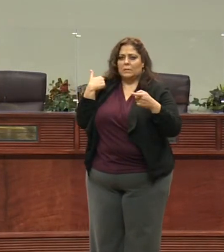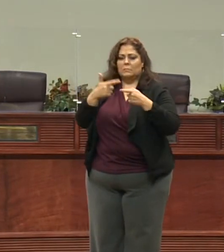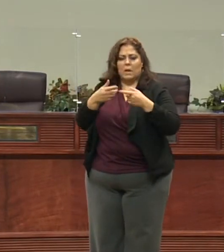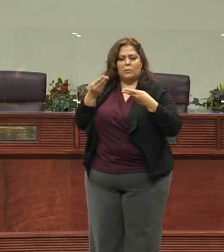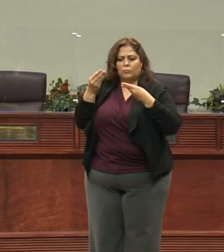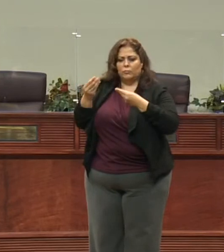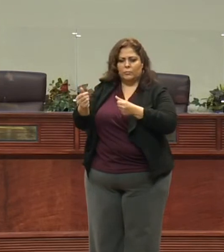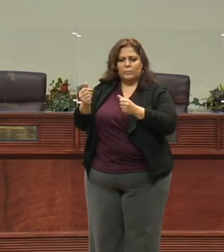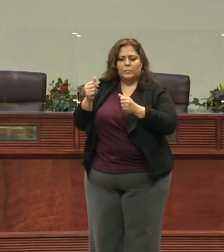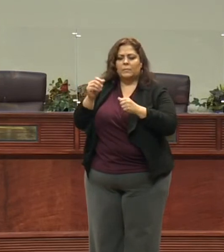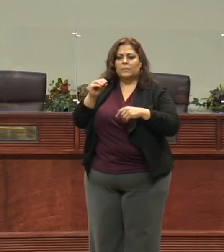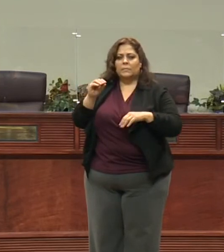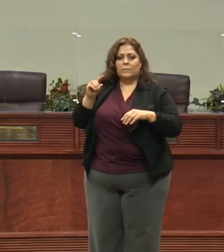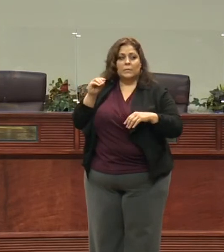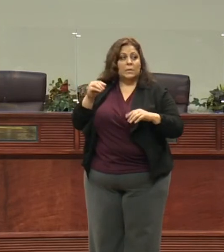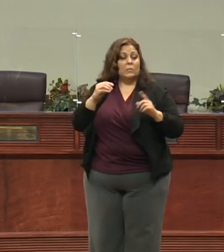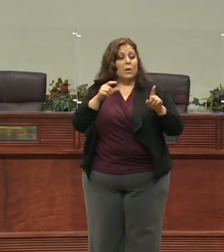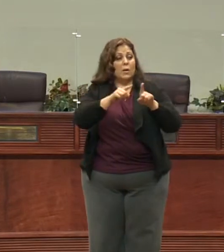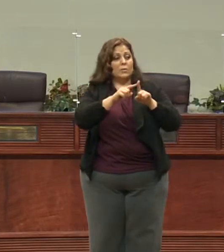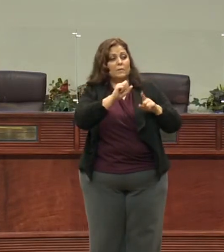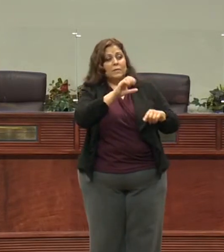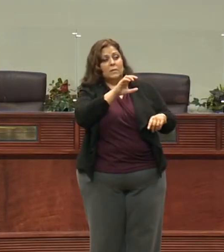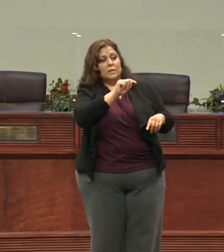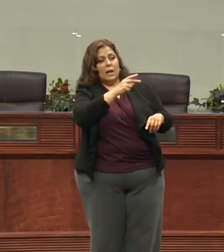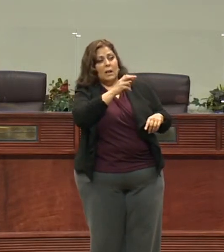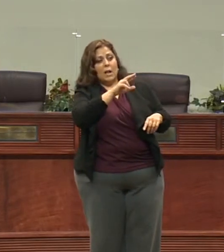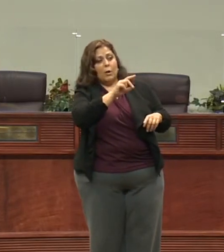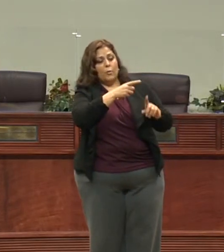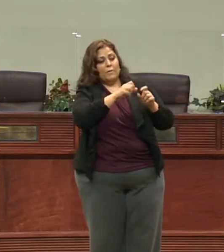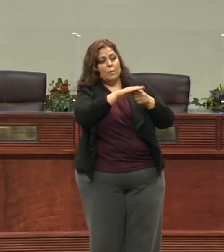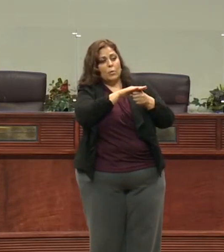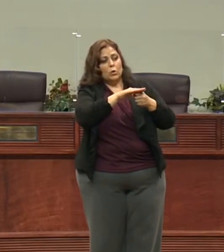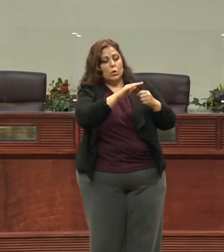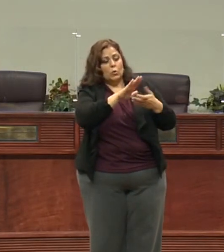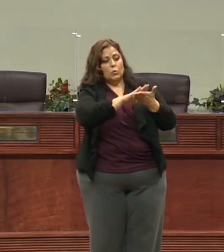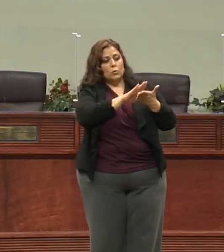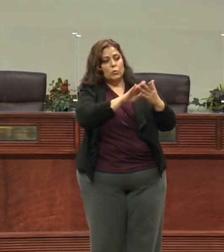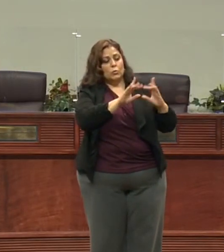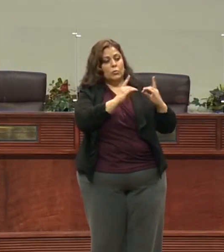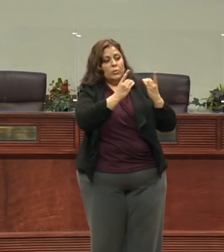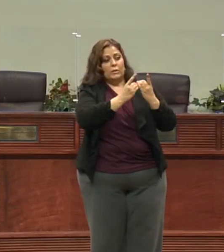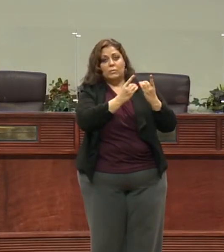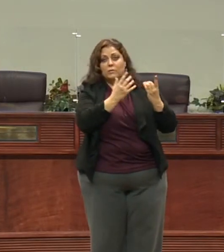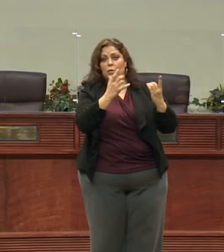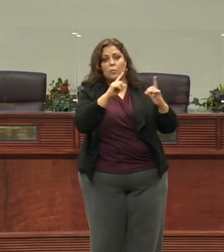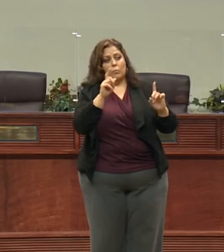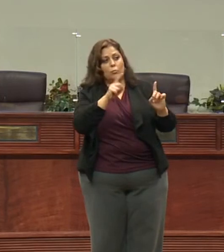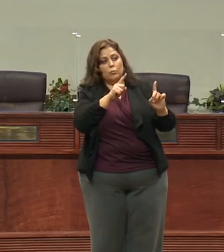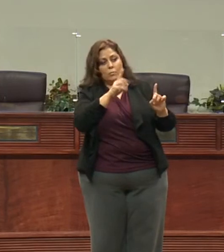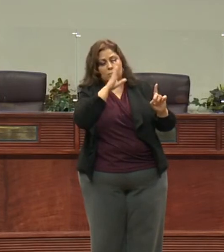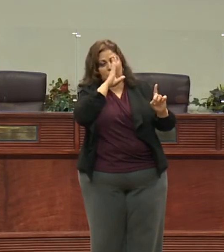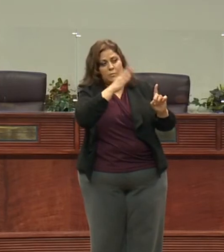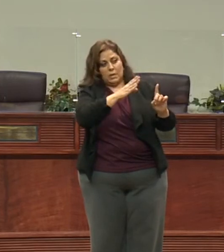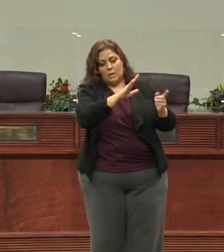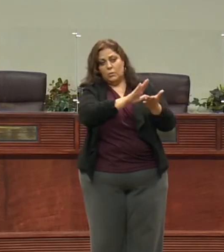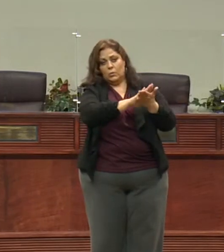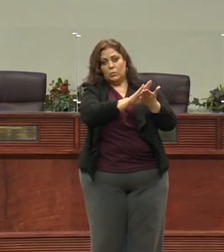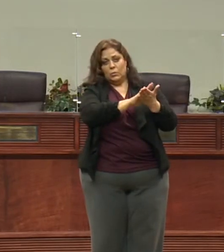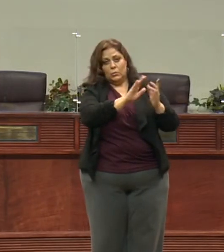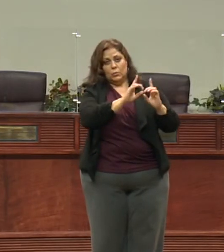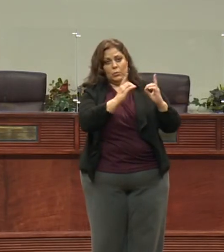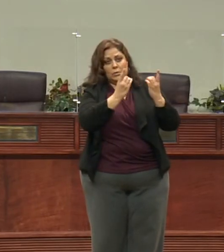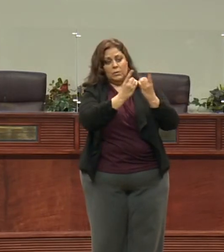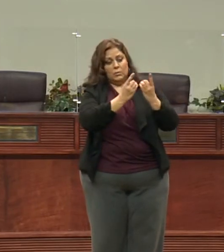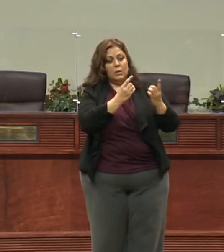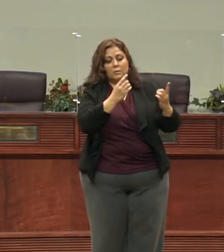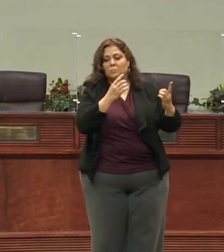We also have Mr. Scott Howard here from our local school district. If there are questions specific to the school district,